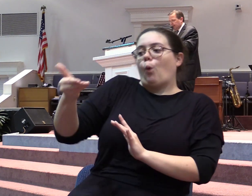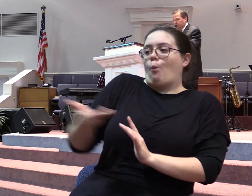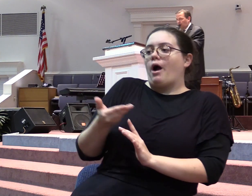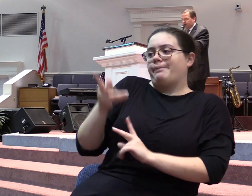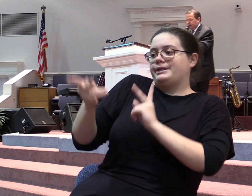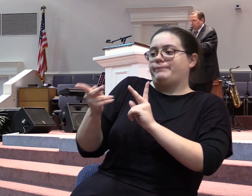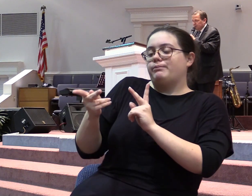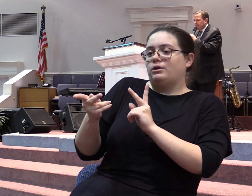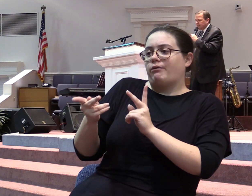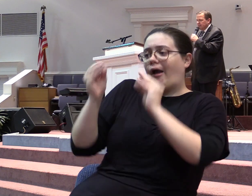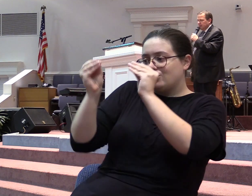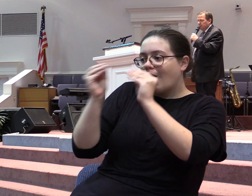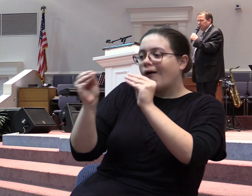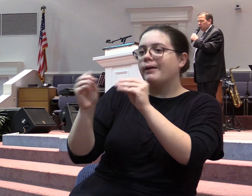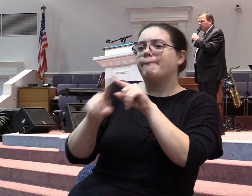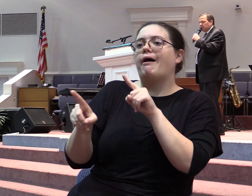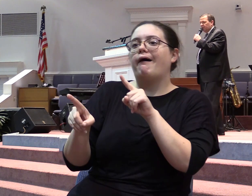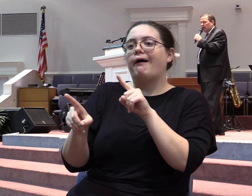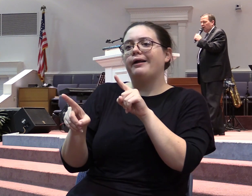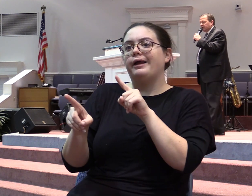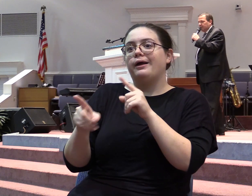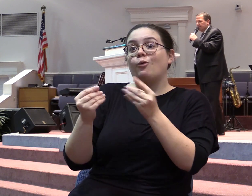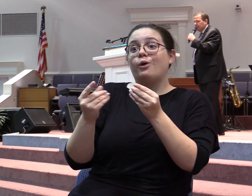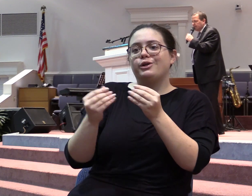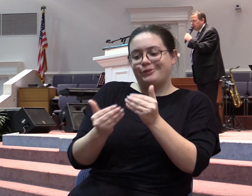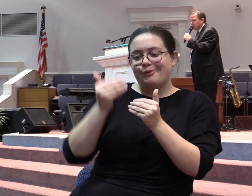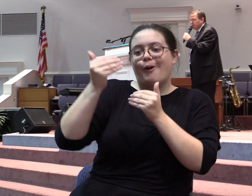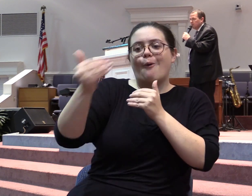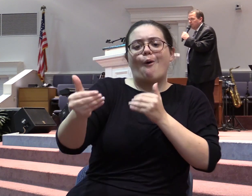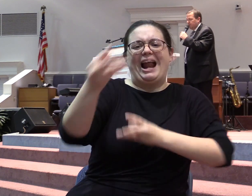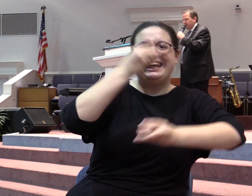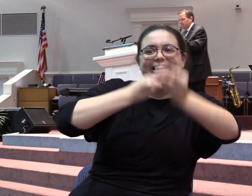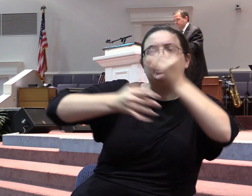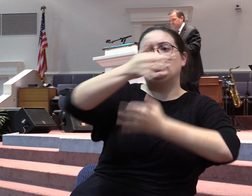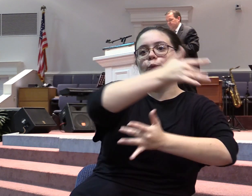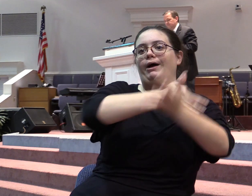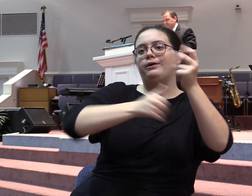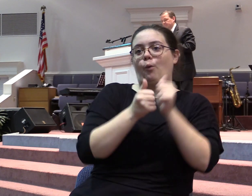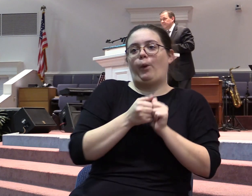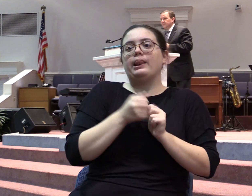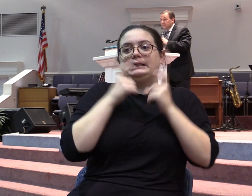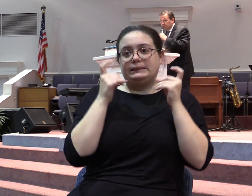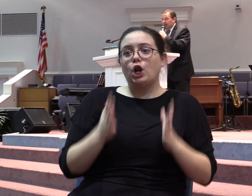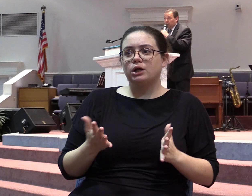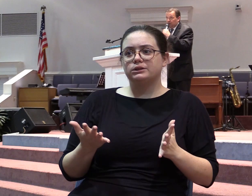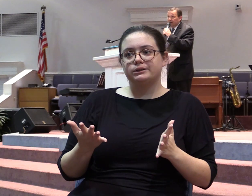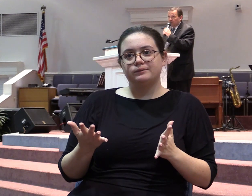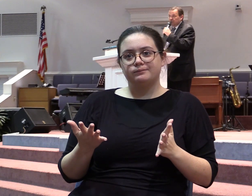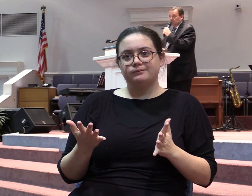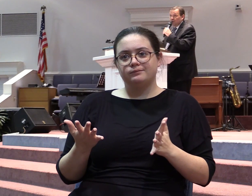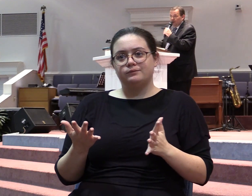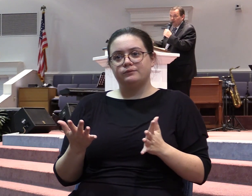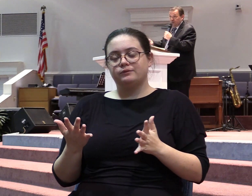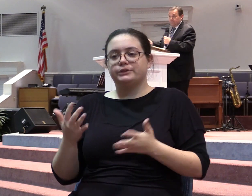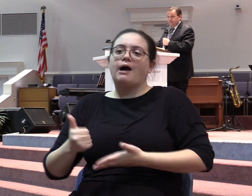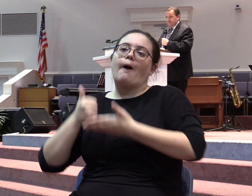outcasts and taught them, but he went so far as to eat with them. This is how we're going to help